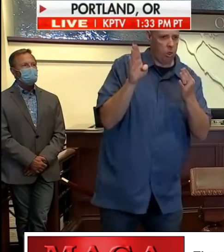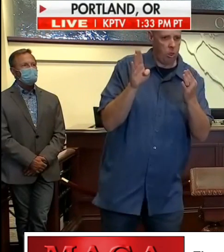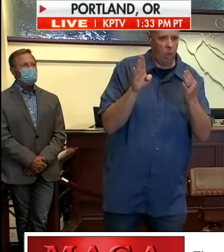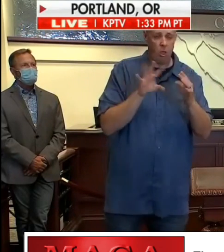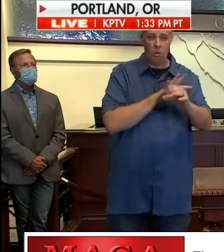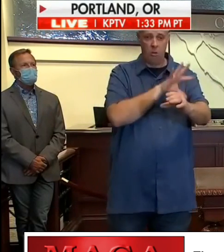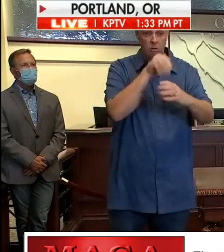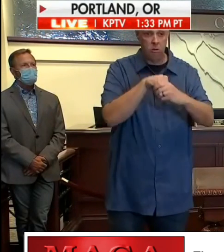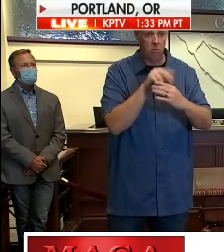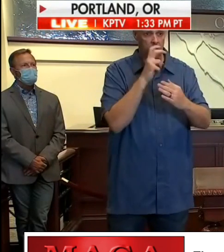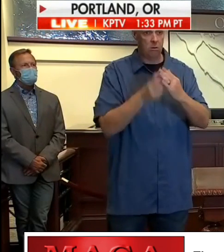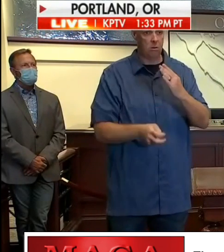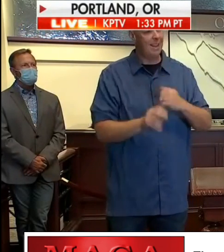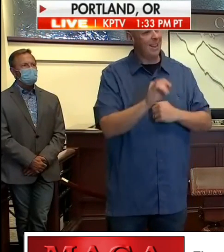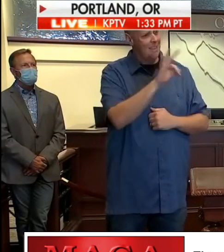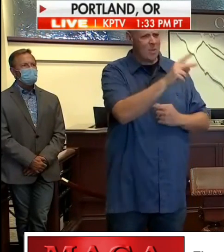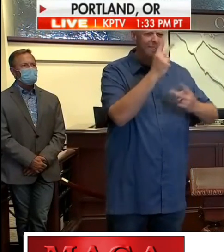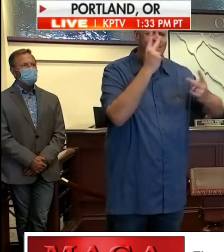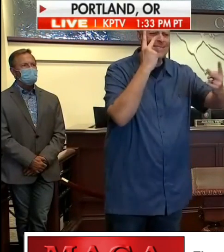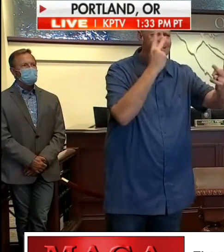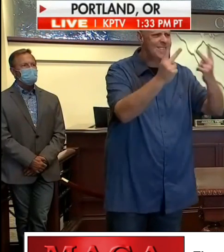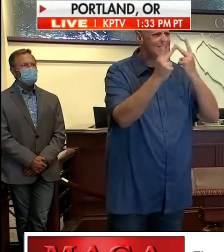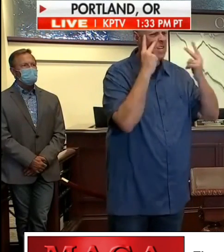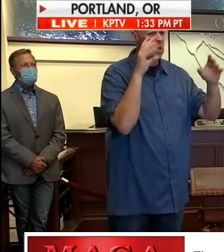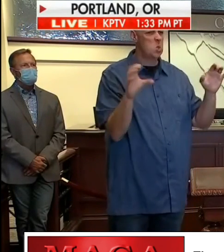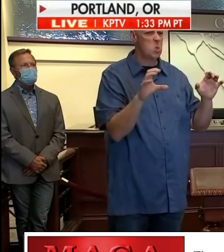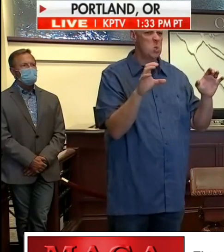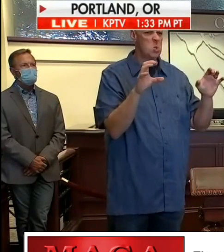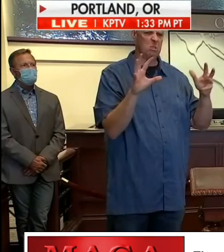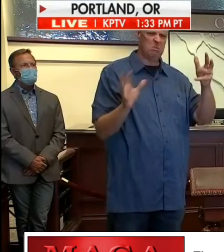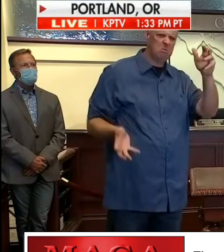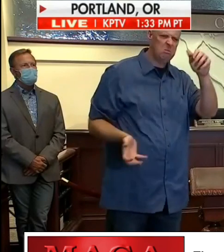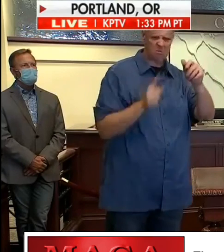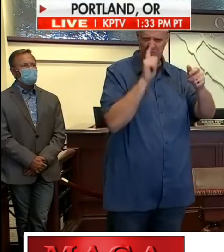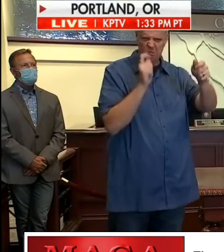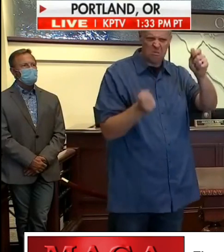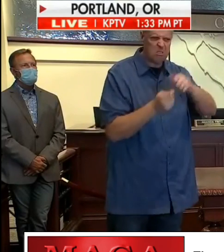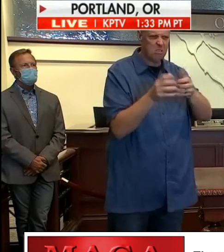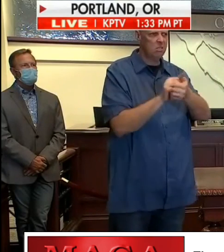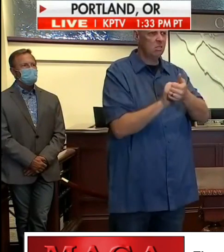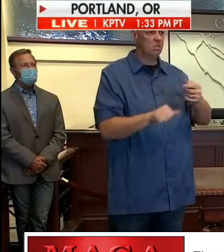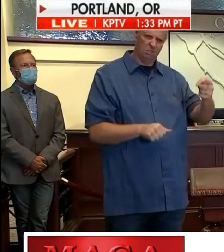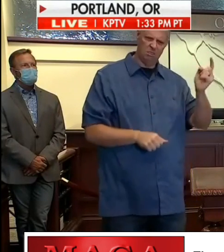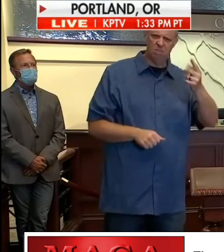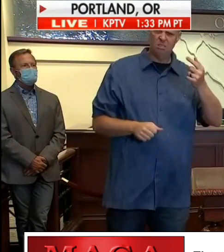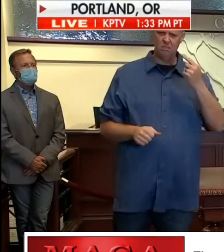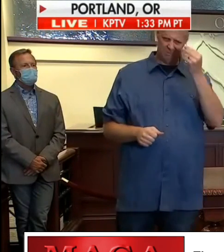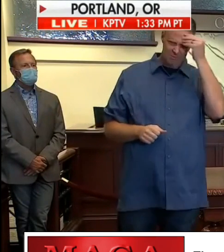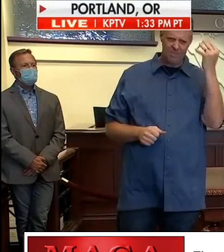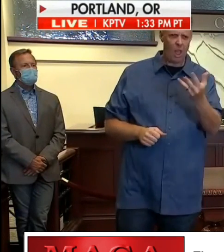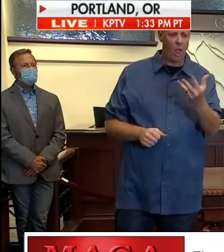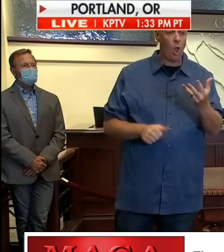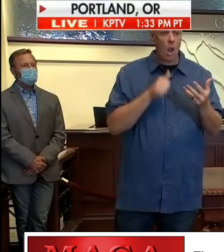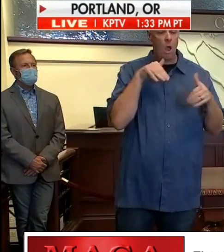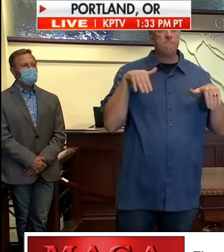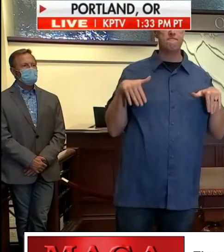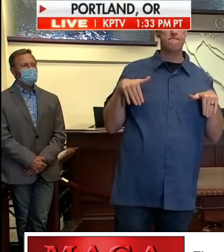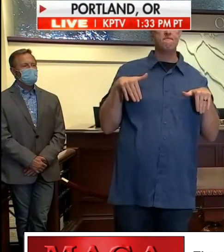engage, and if you see people doing things that look violent or destructive, say something, do something. Don't